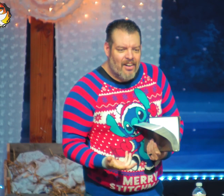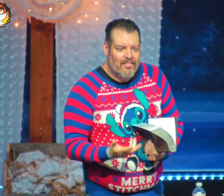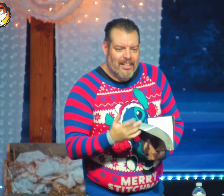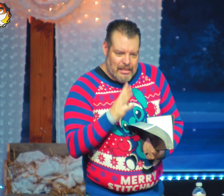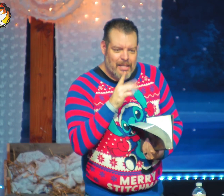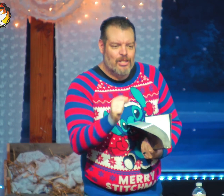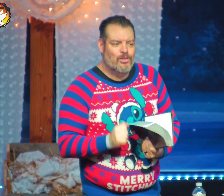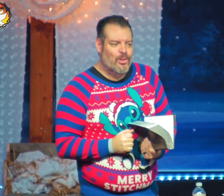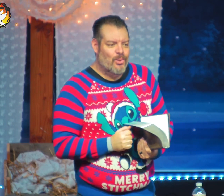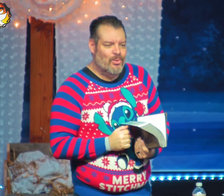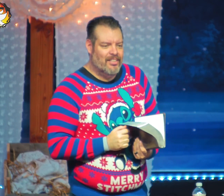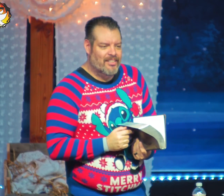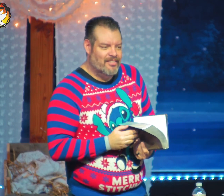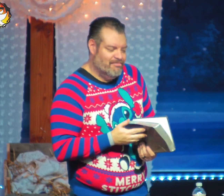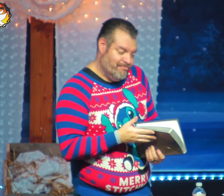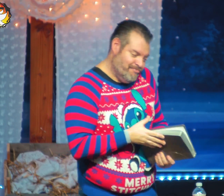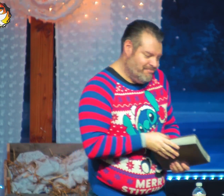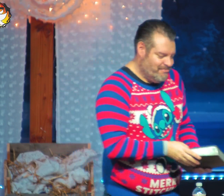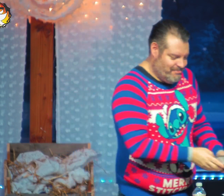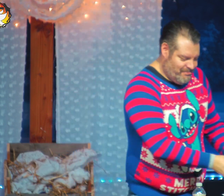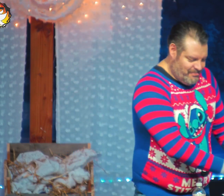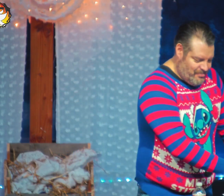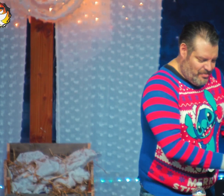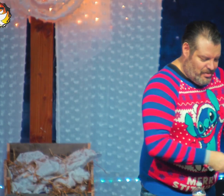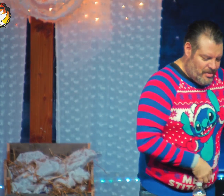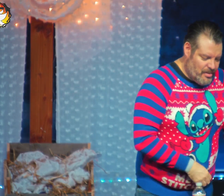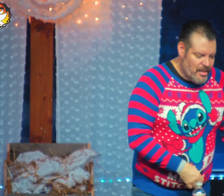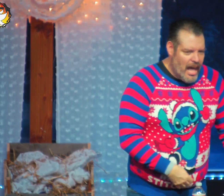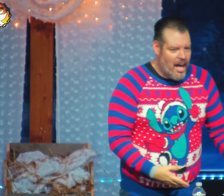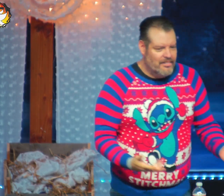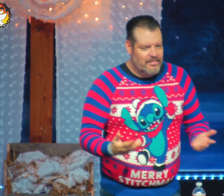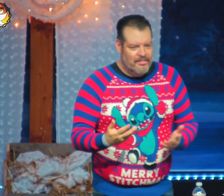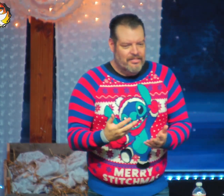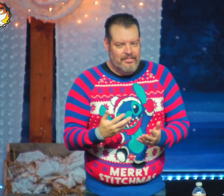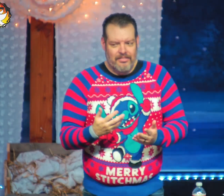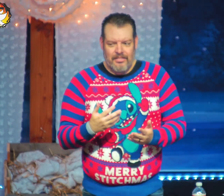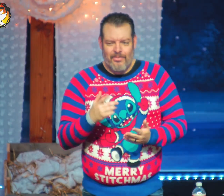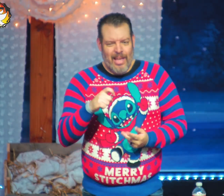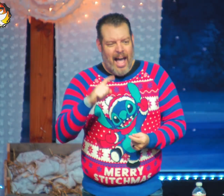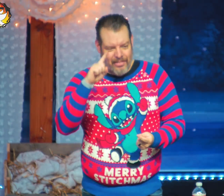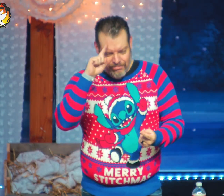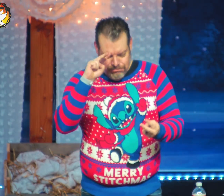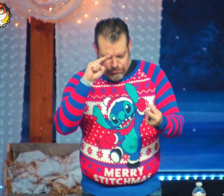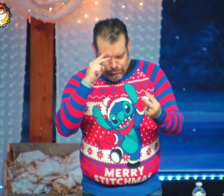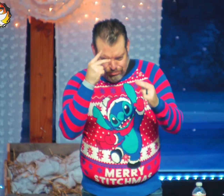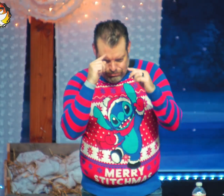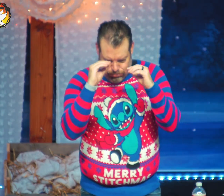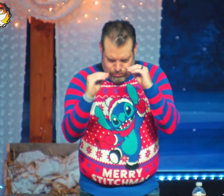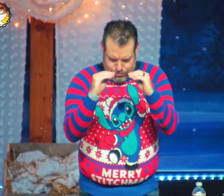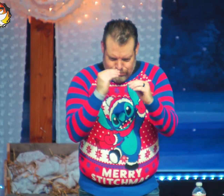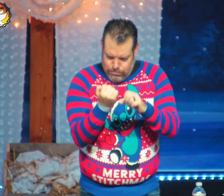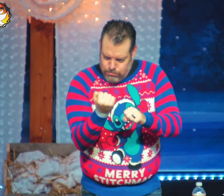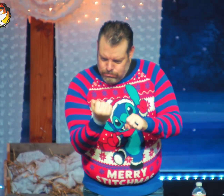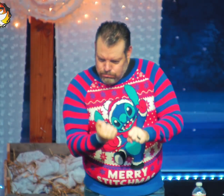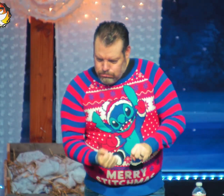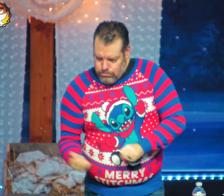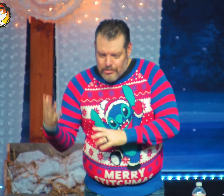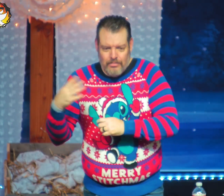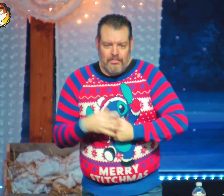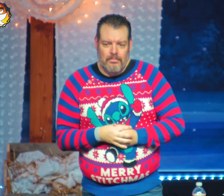to read the word of God. Oh, God doesn't speak to me. Well, are you reading your Bible? Oh, well,